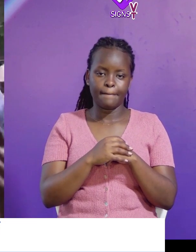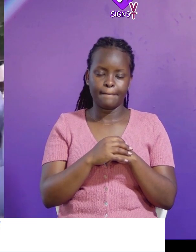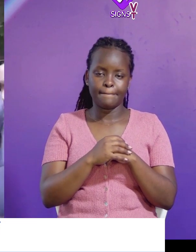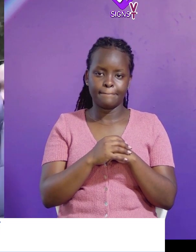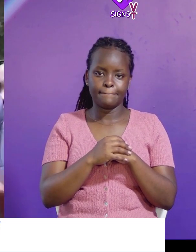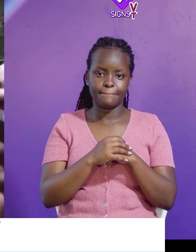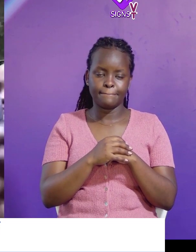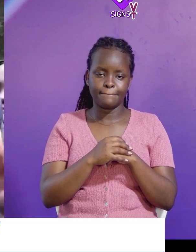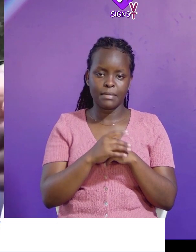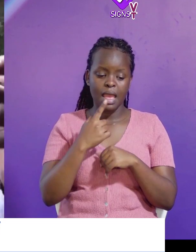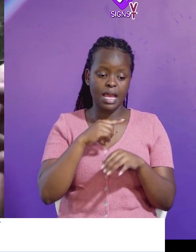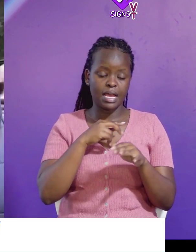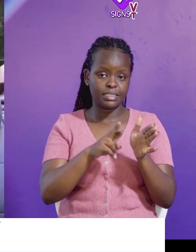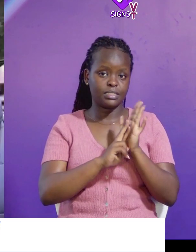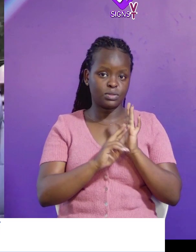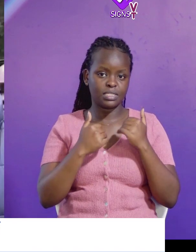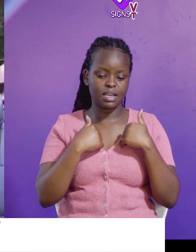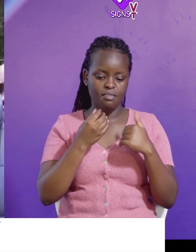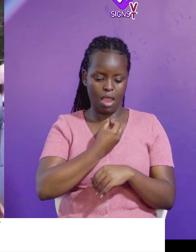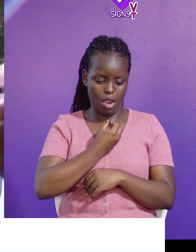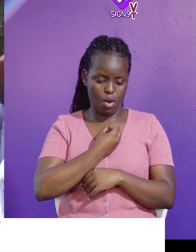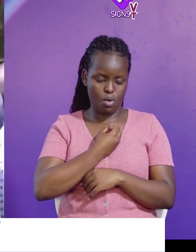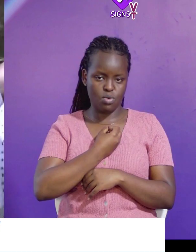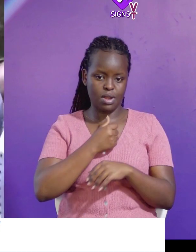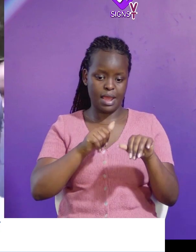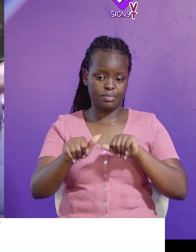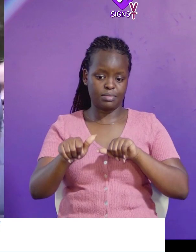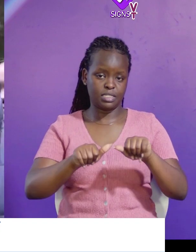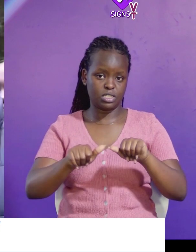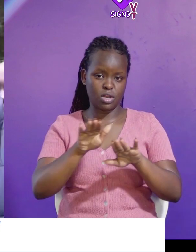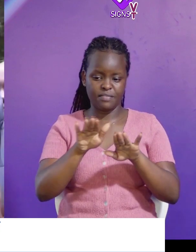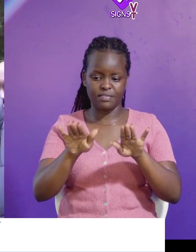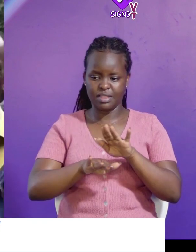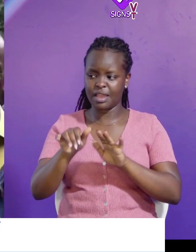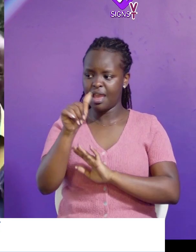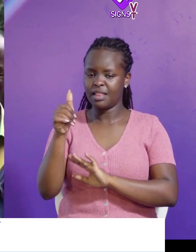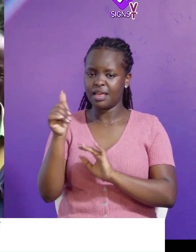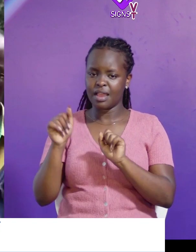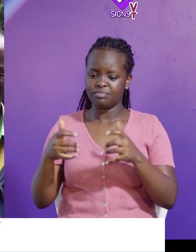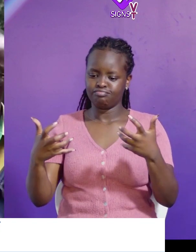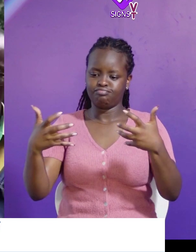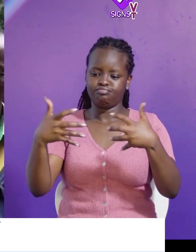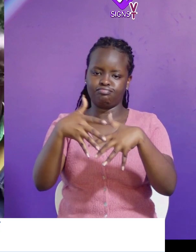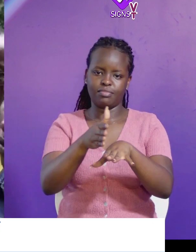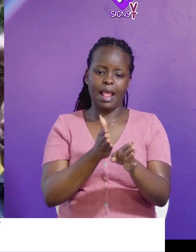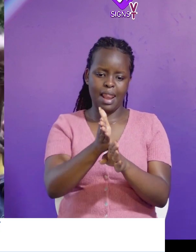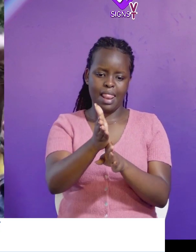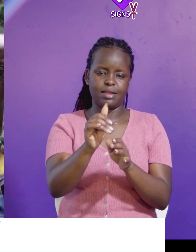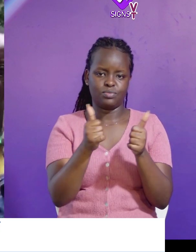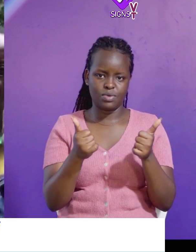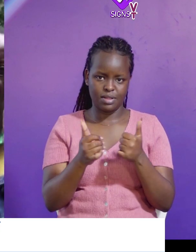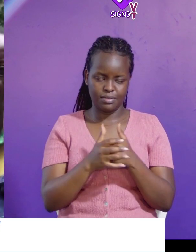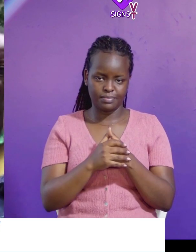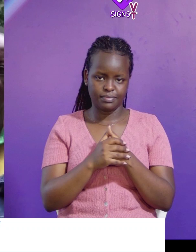would request that we have our own administration so that everything else can fall into place. Walimu wanapoenda kuitisha vifaa